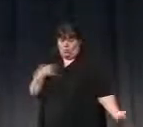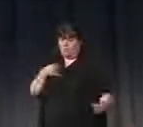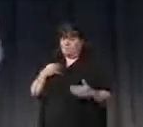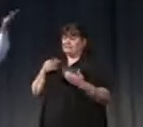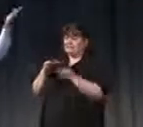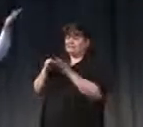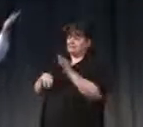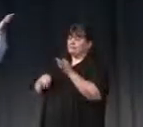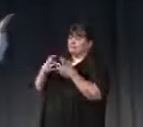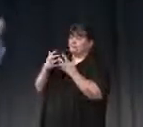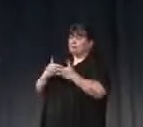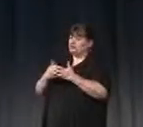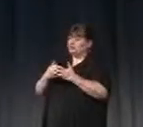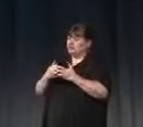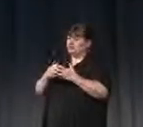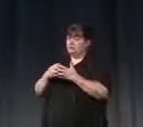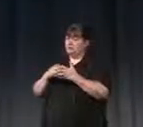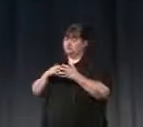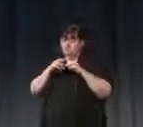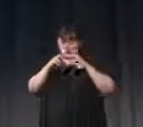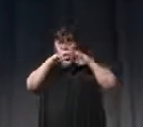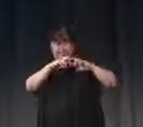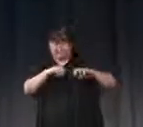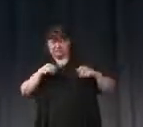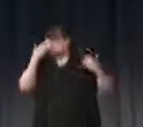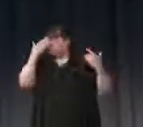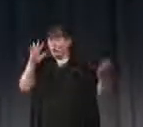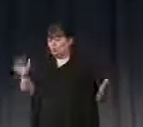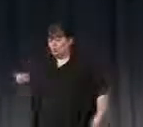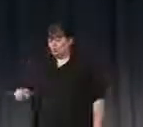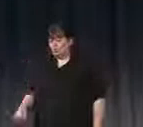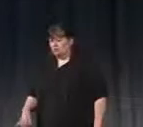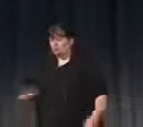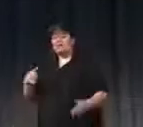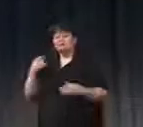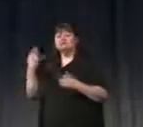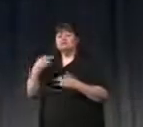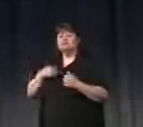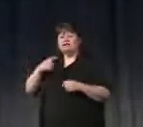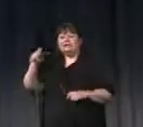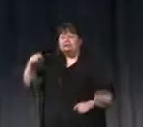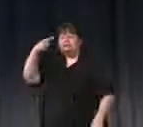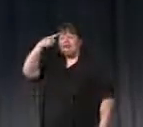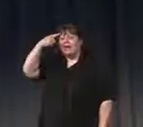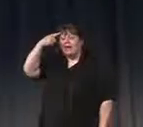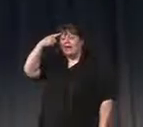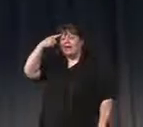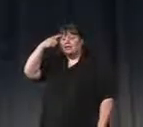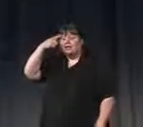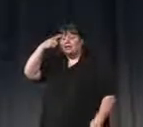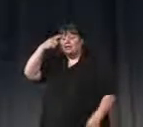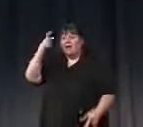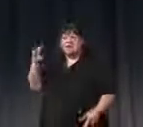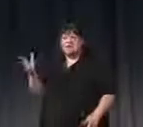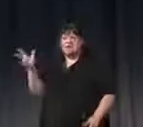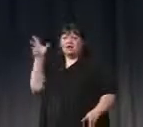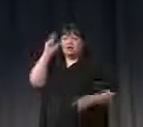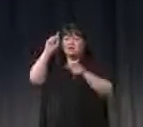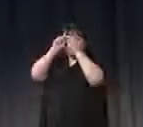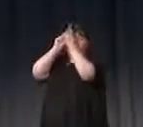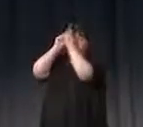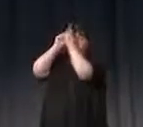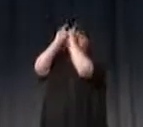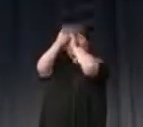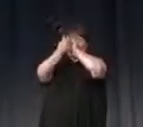machine classifiers on that waveform, they're not going to know either. All right? That's why you need a brain. You have to take that waveform and process it and transform it